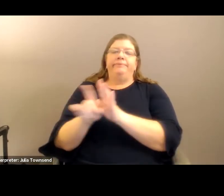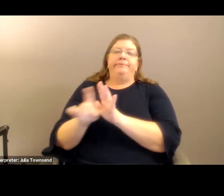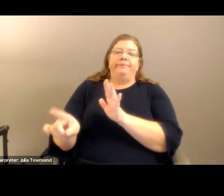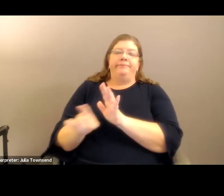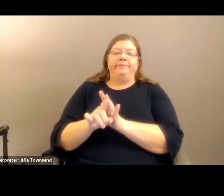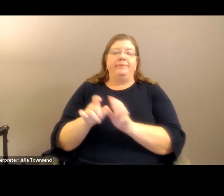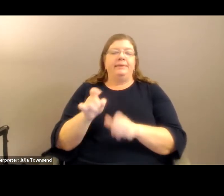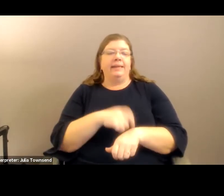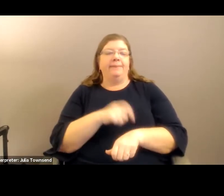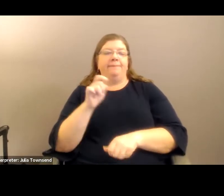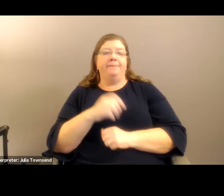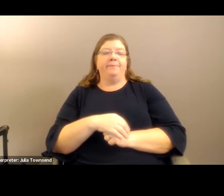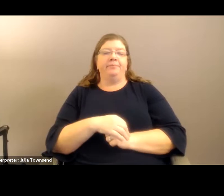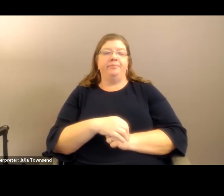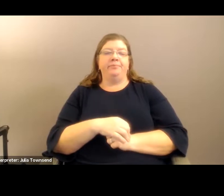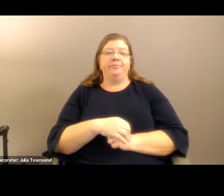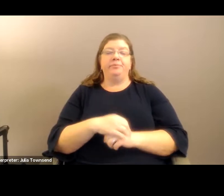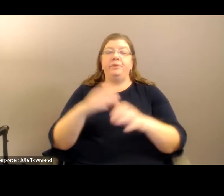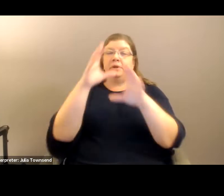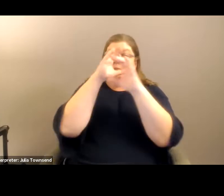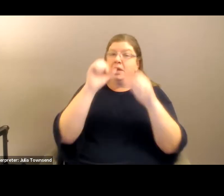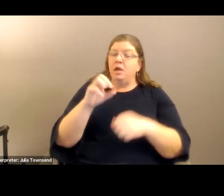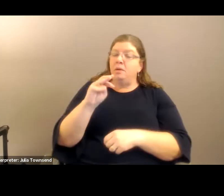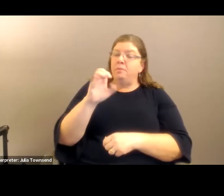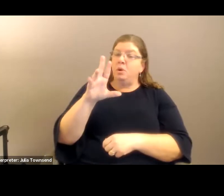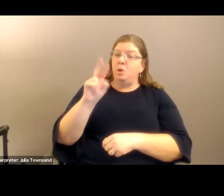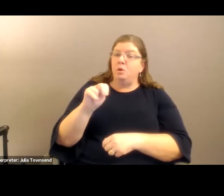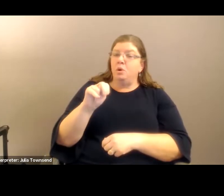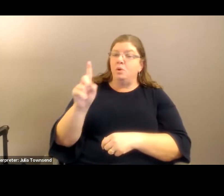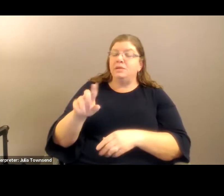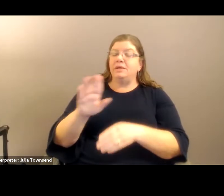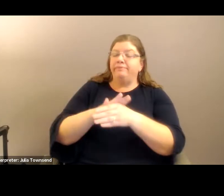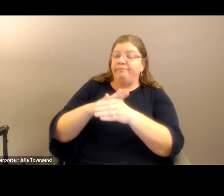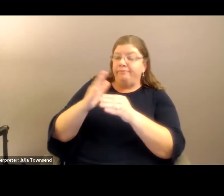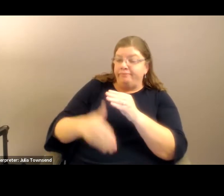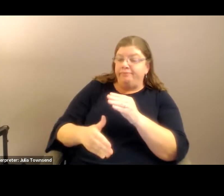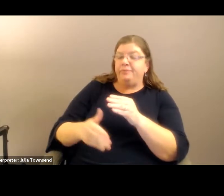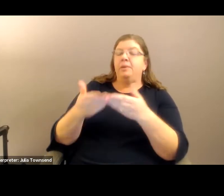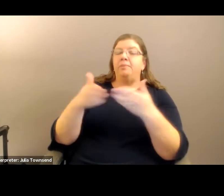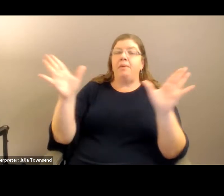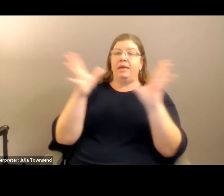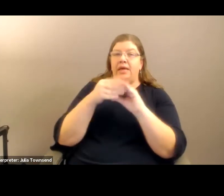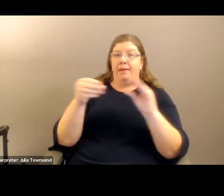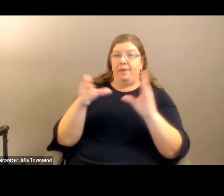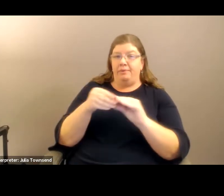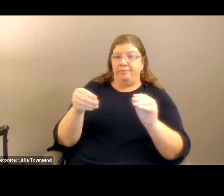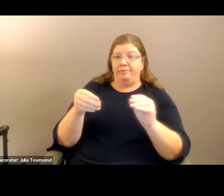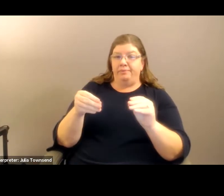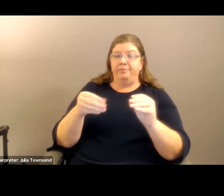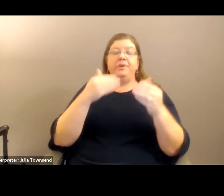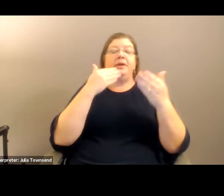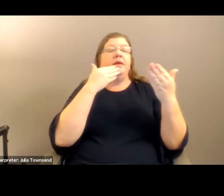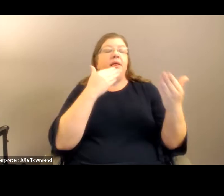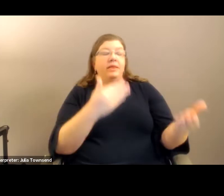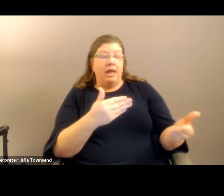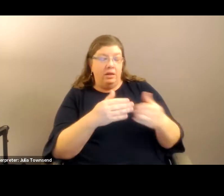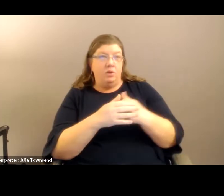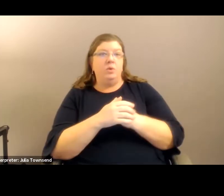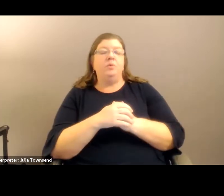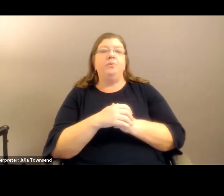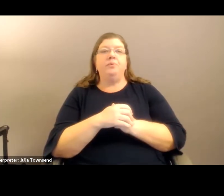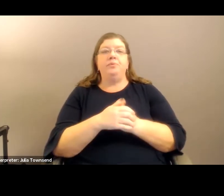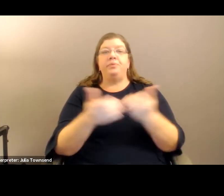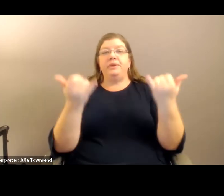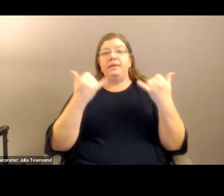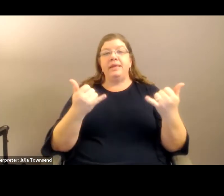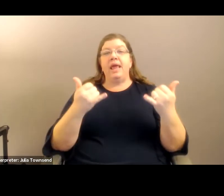Right. President Munoz, this concludes public comment on this item. Okay, thank you, Ms. Trujillo. At this